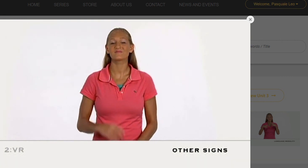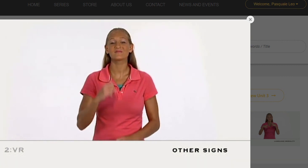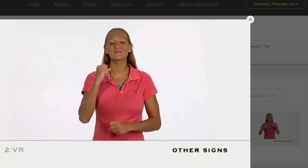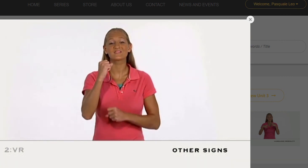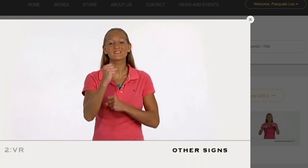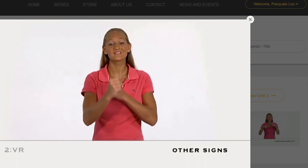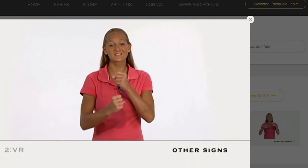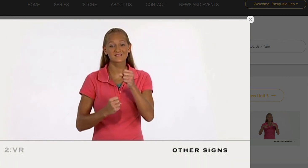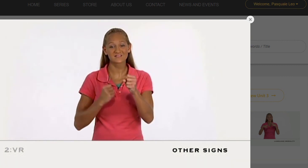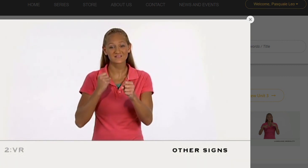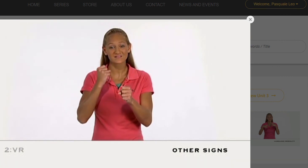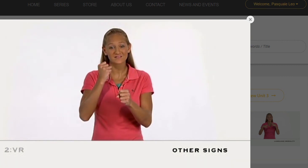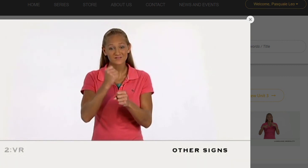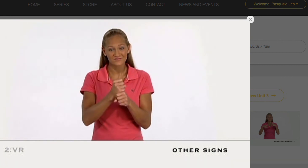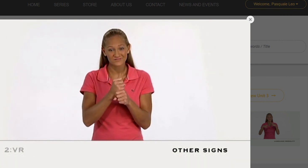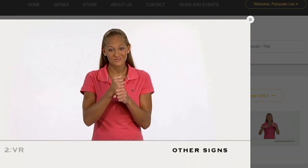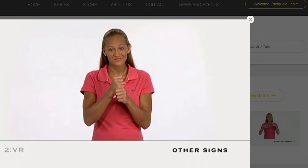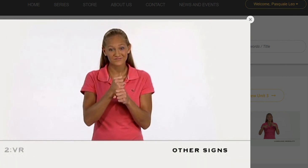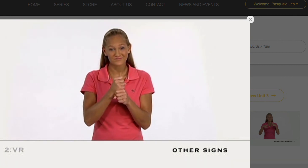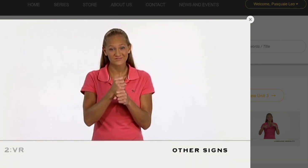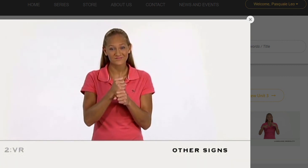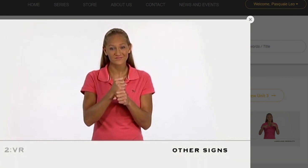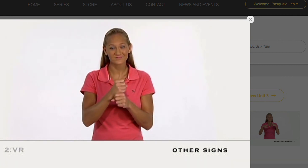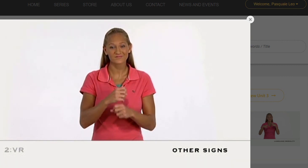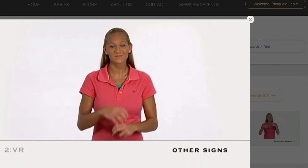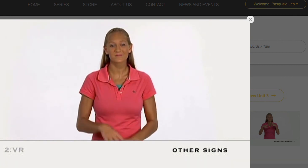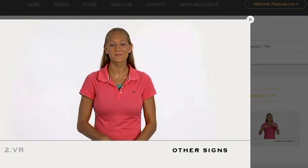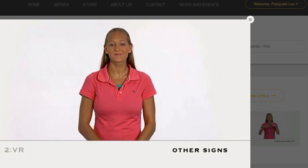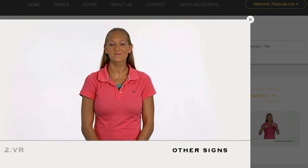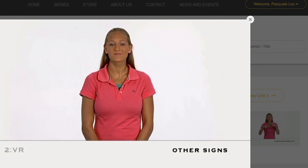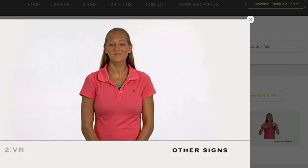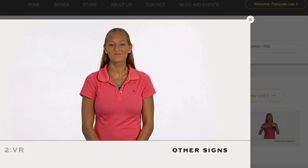and year.